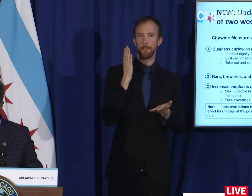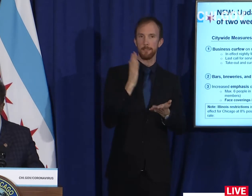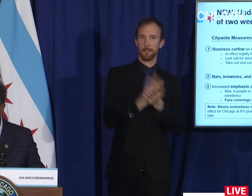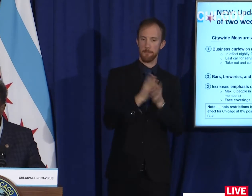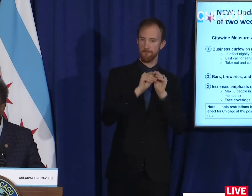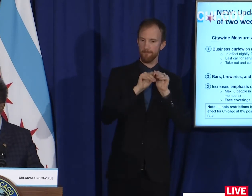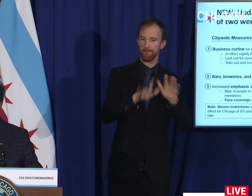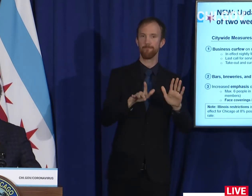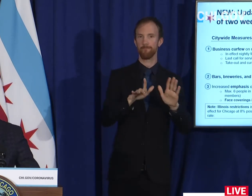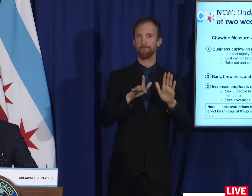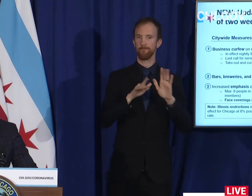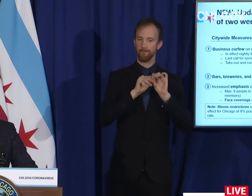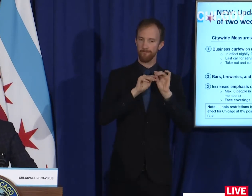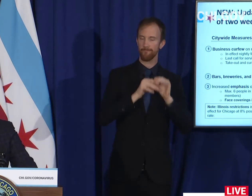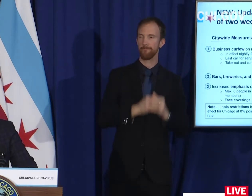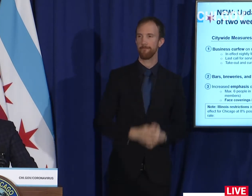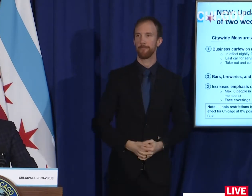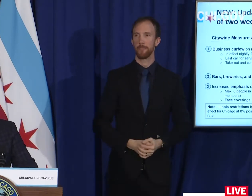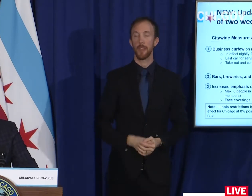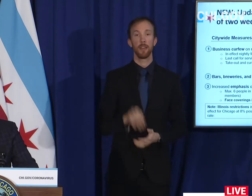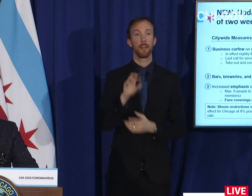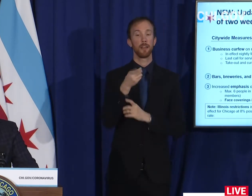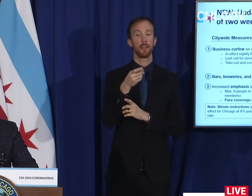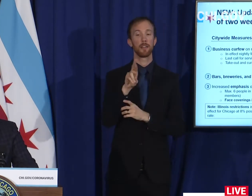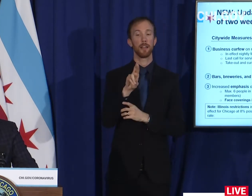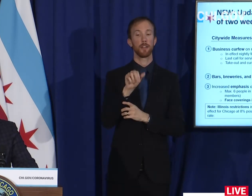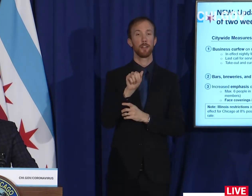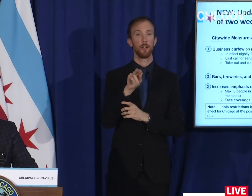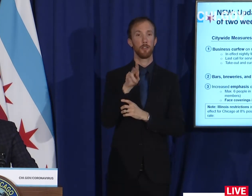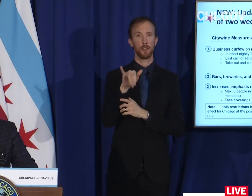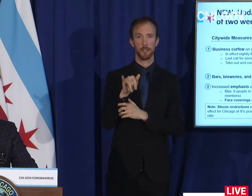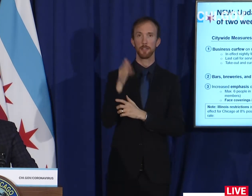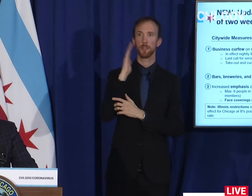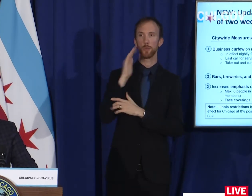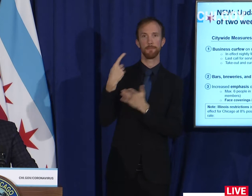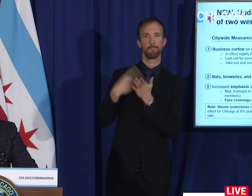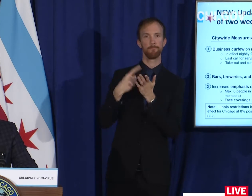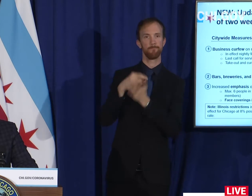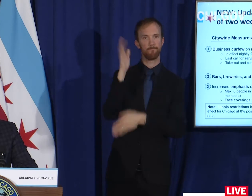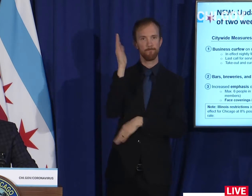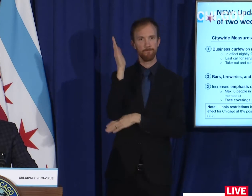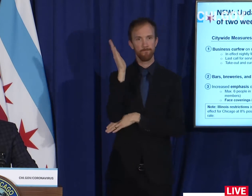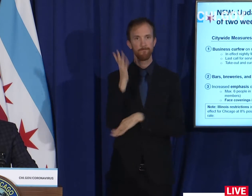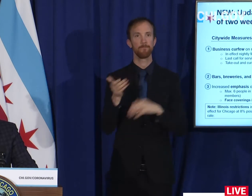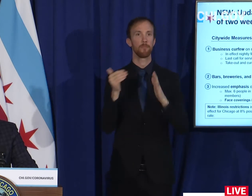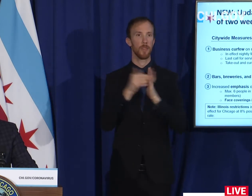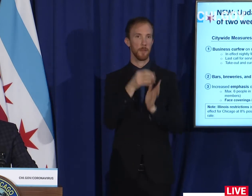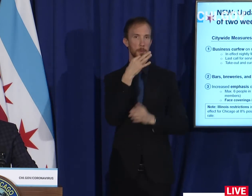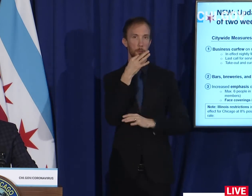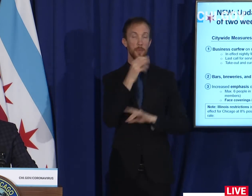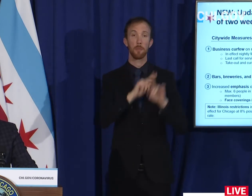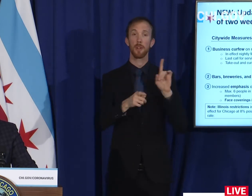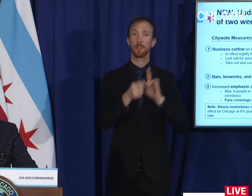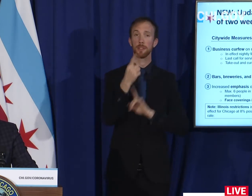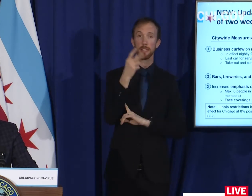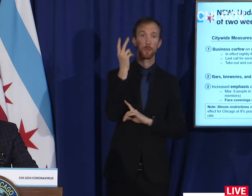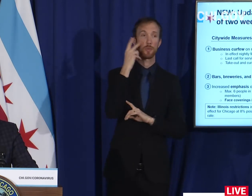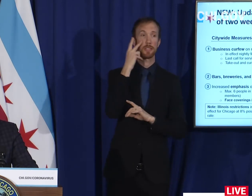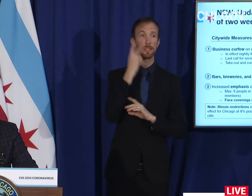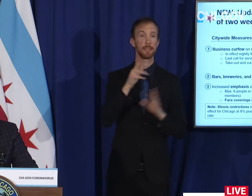Dr. Artie will provide more details in a moment, but the rising case numbers we're seeing are happening across the